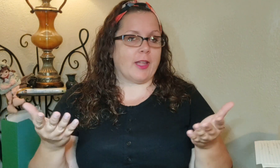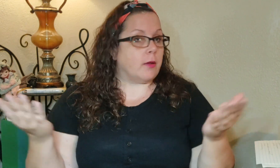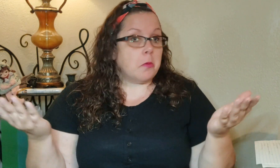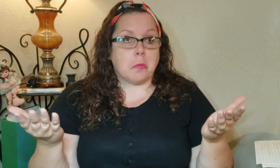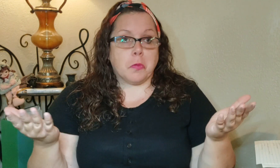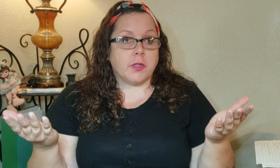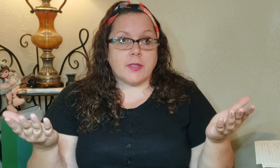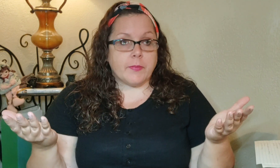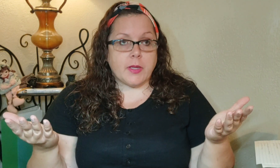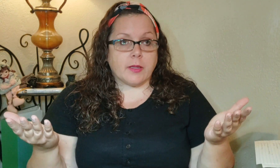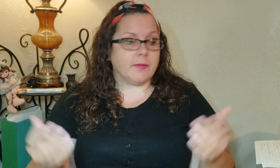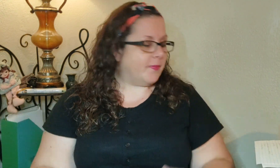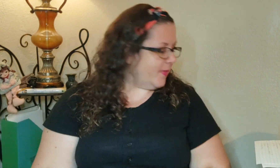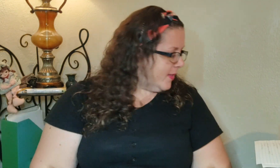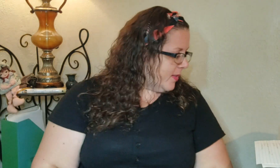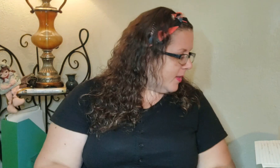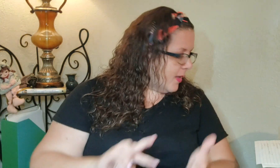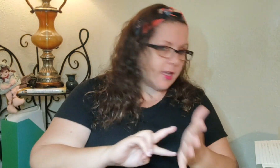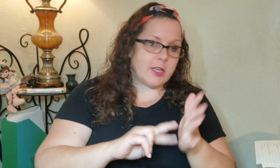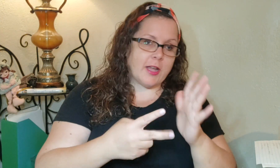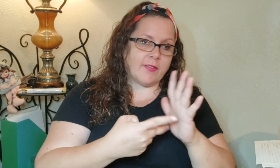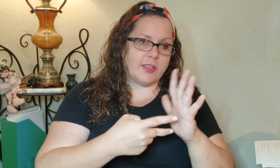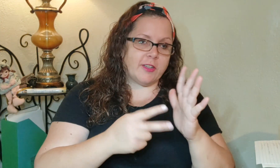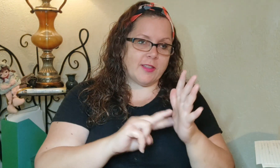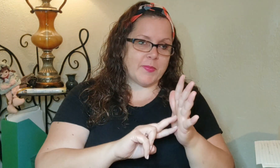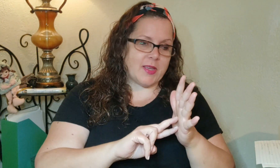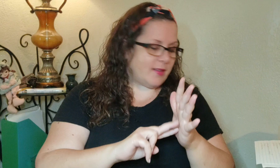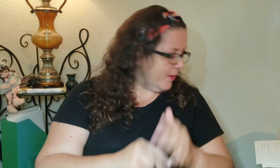Like, what does that mean? And you have to do the mean.